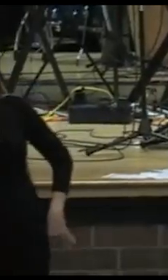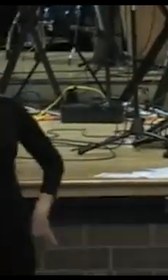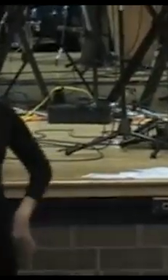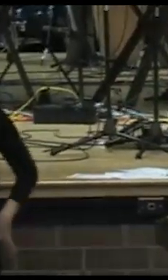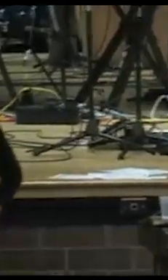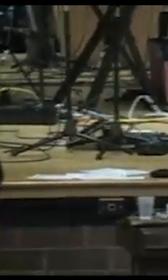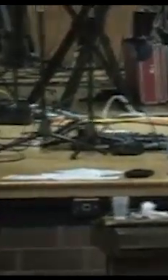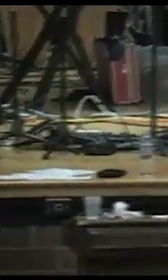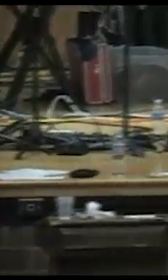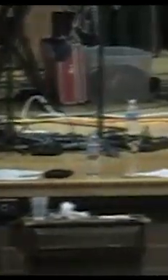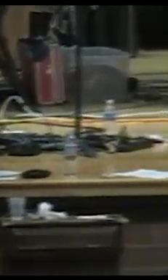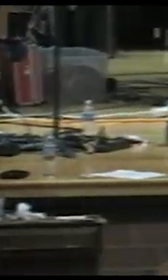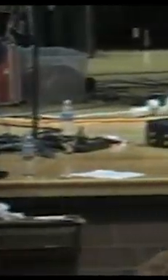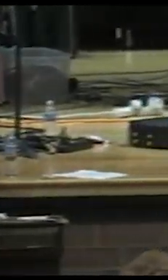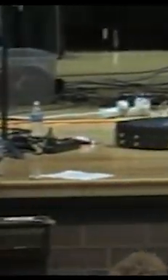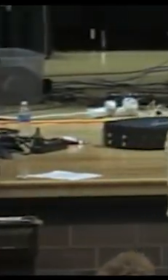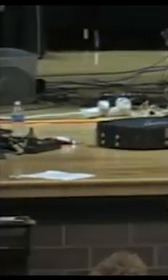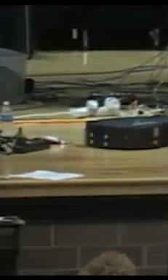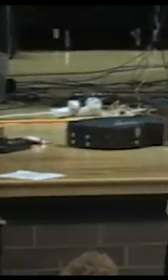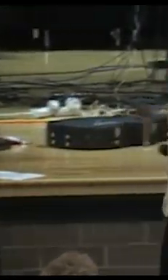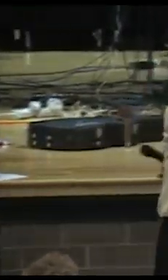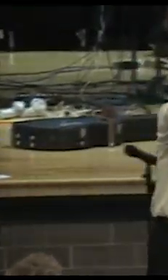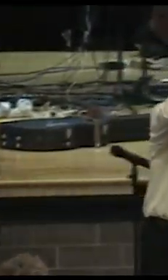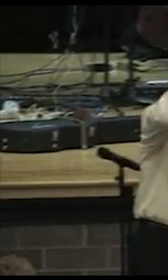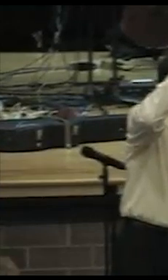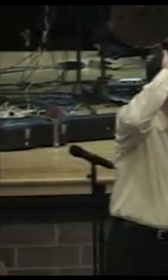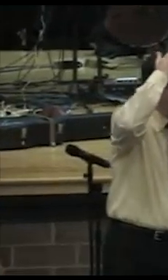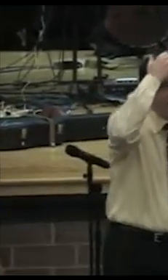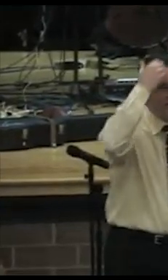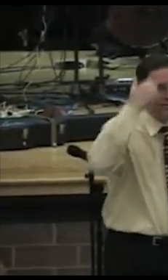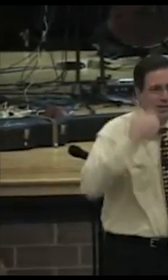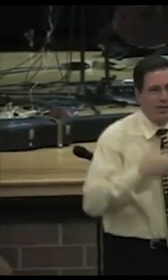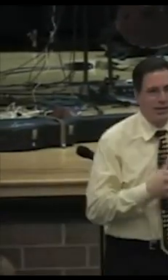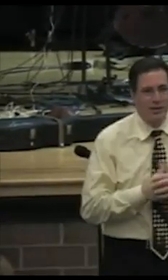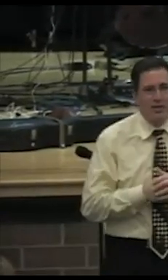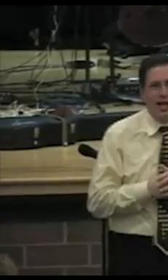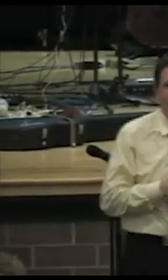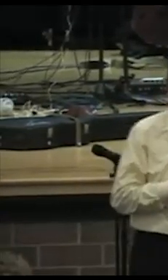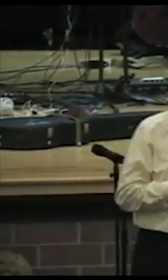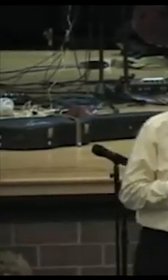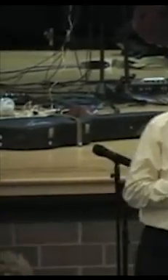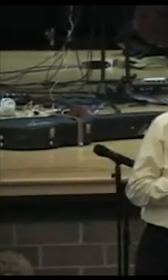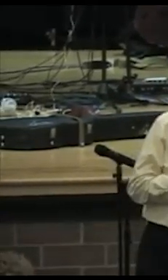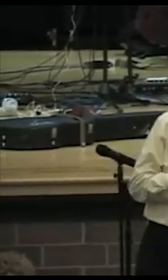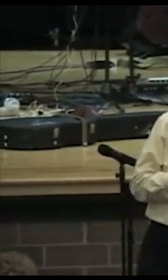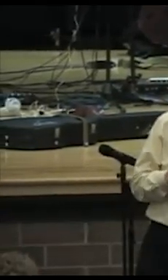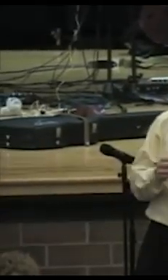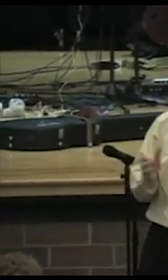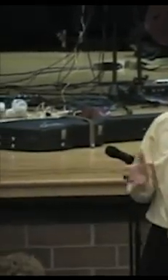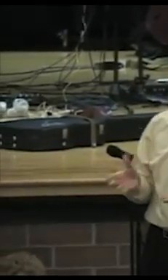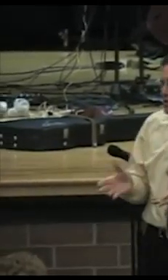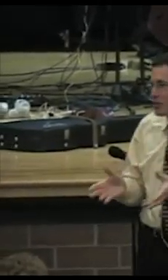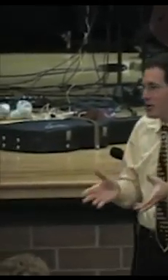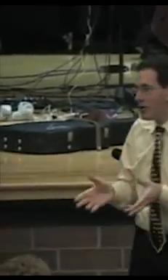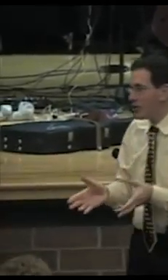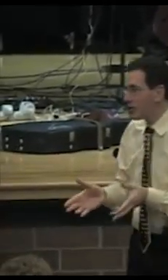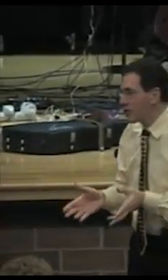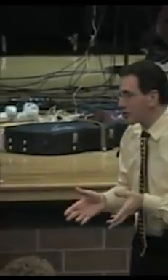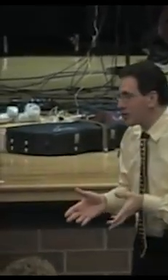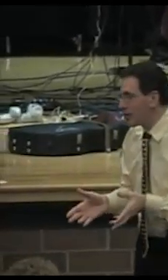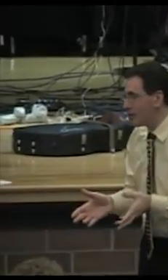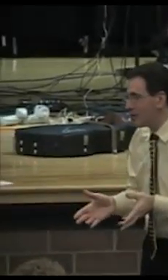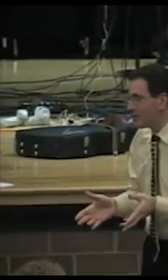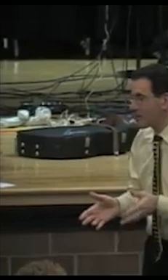All right. But I wasn't always 52, and I wasn't always married